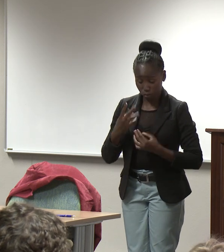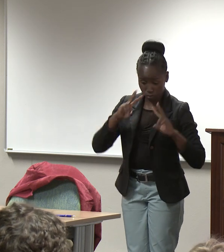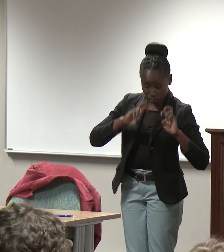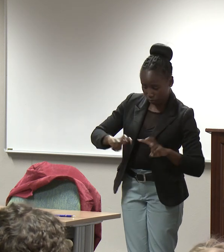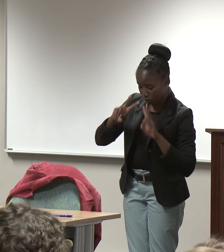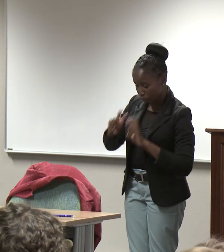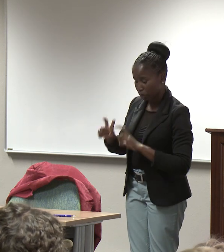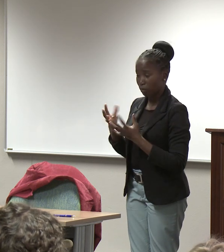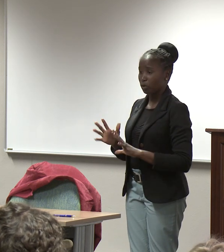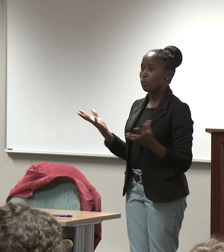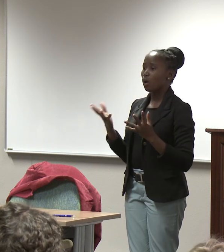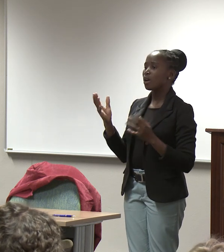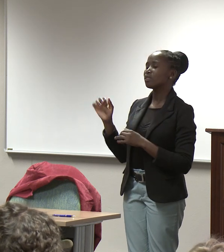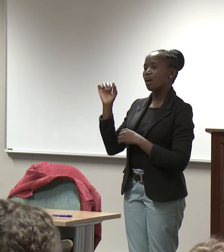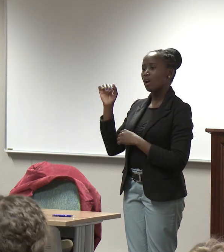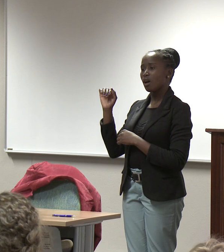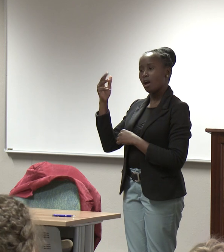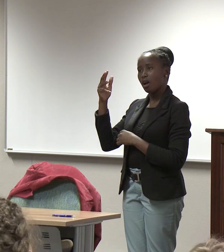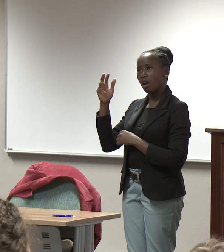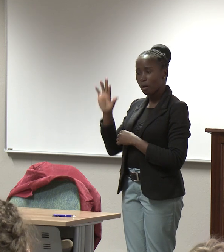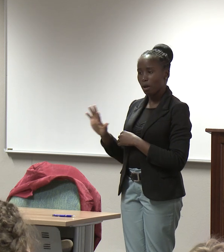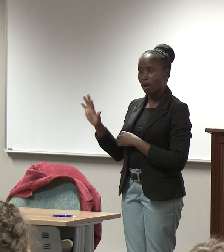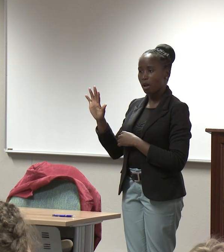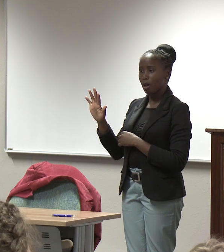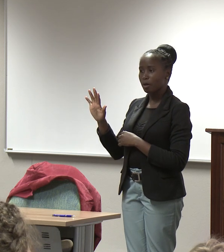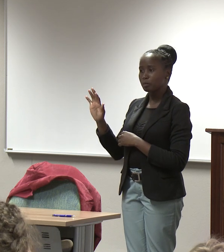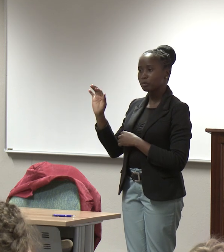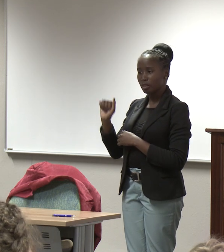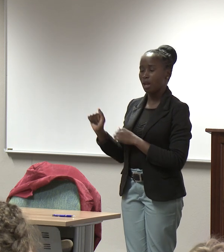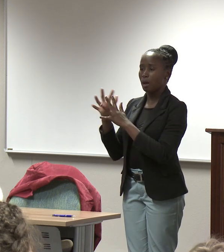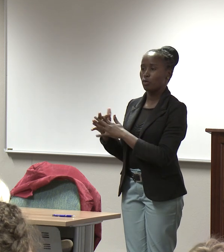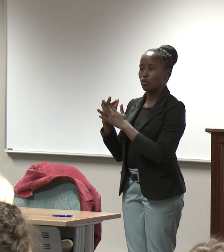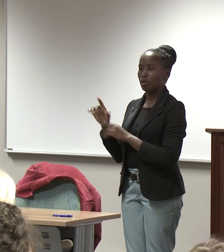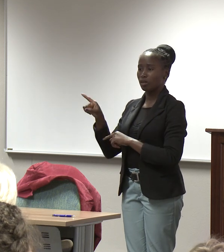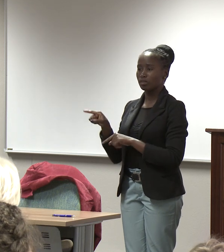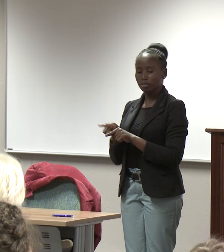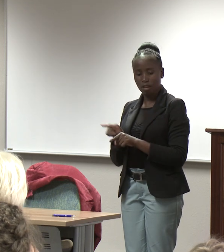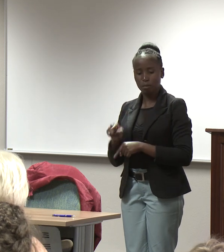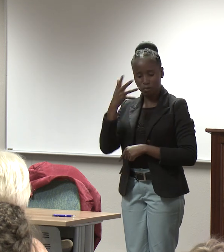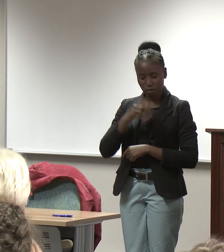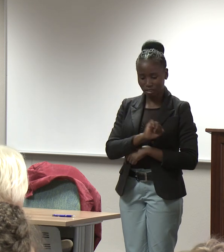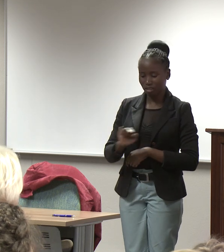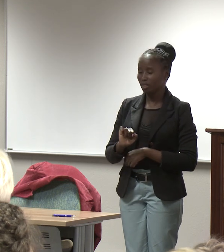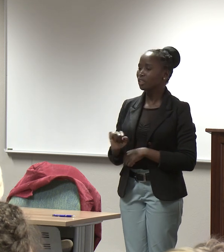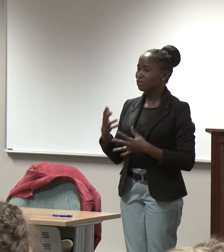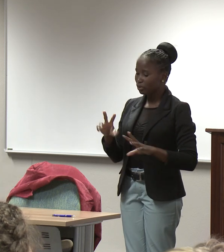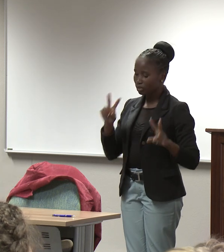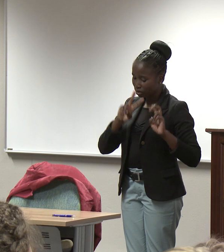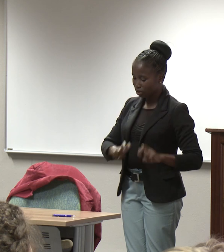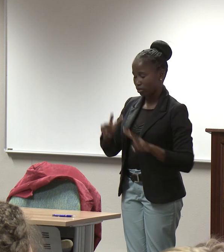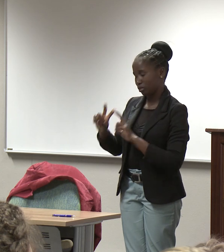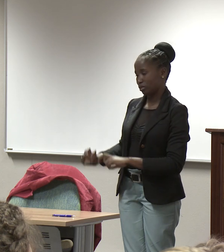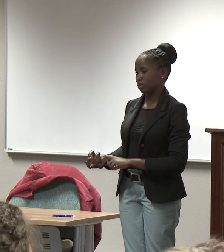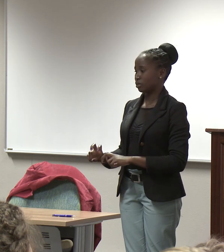America and of the world in general. The pillage of the natural resources was based on